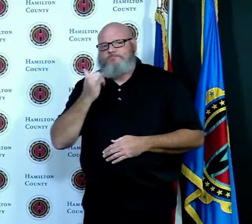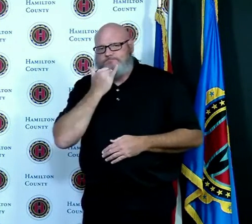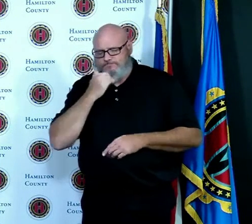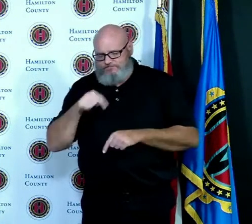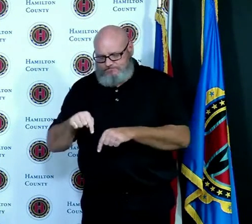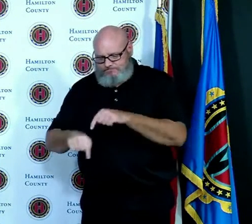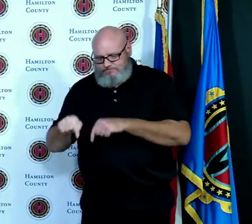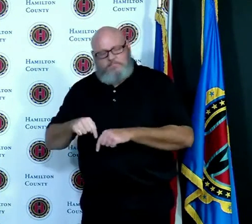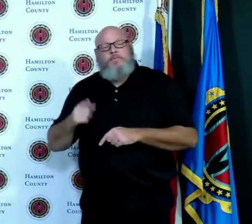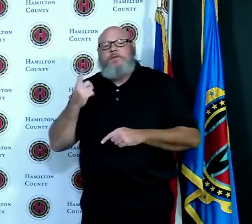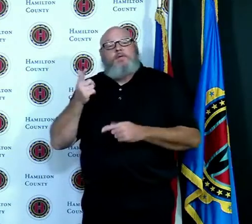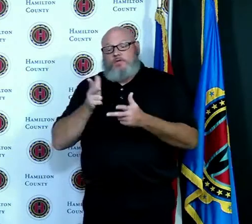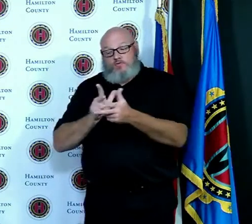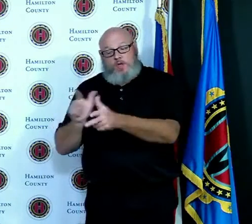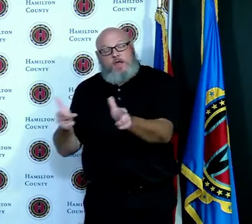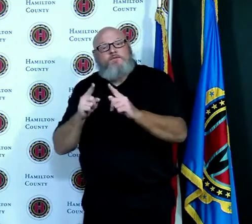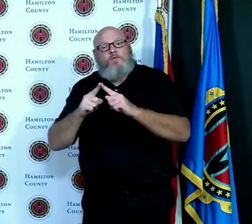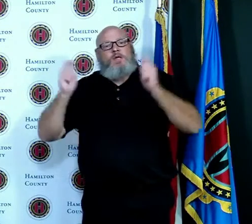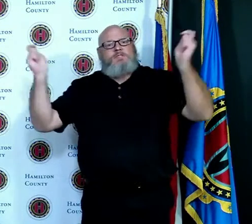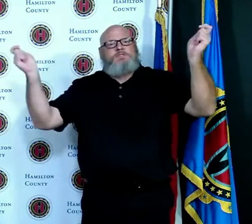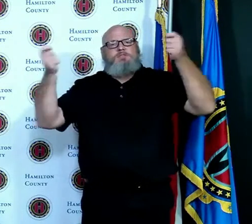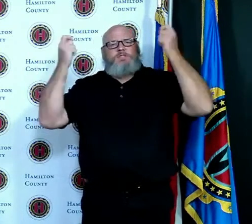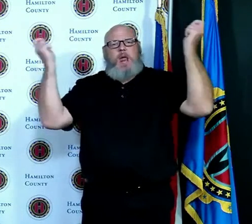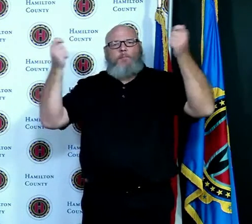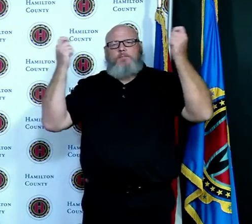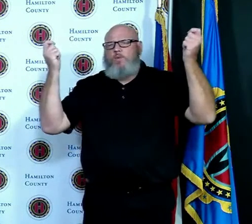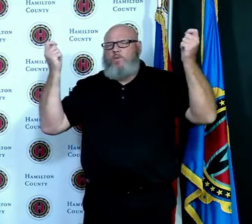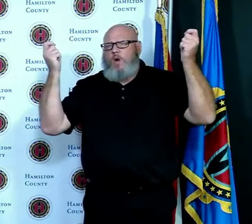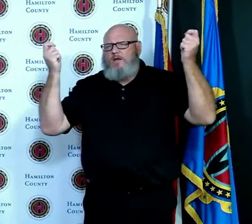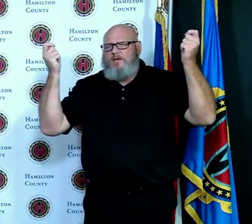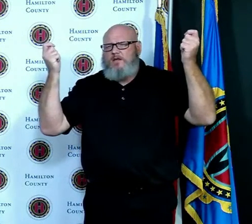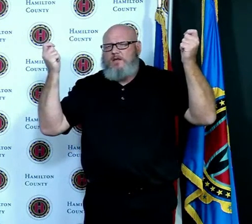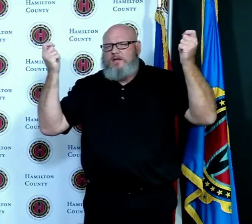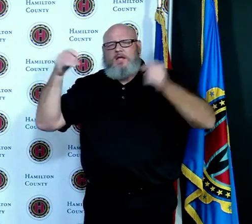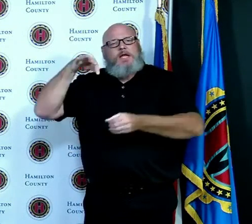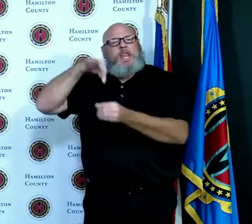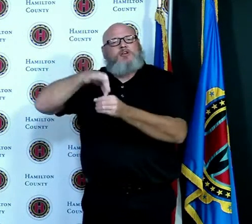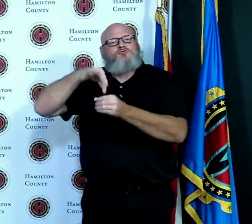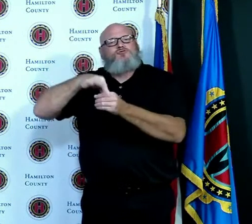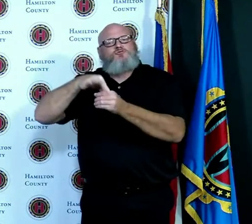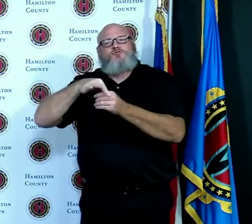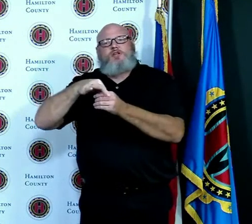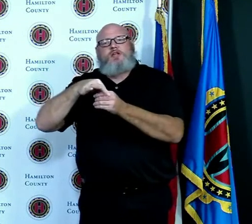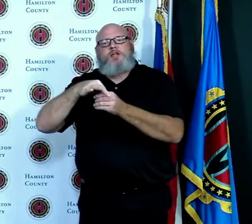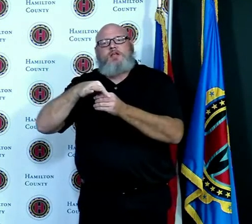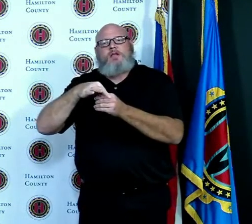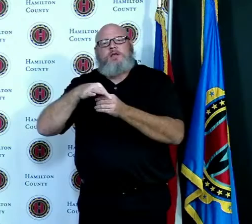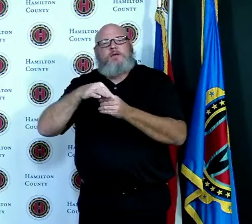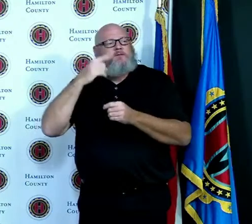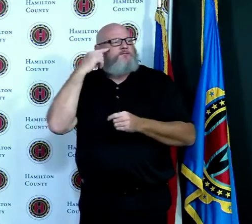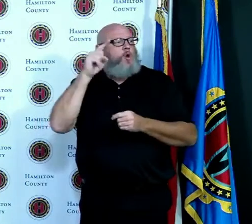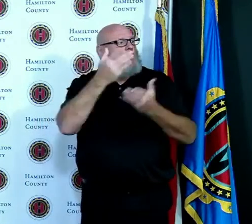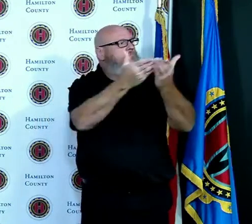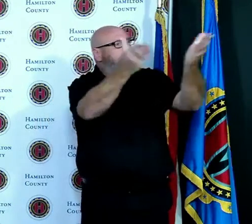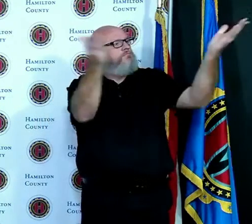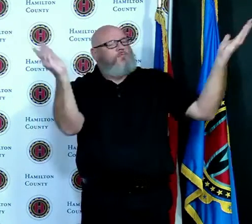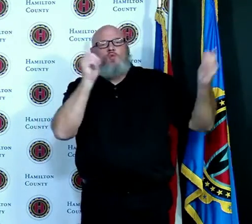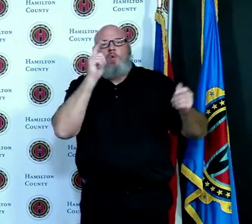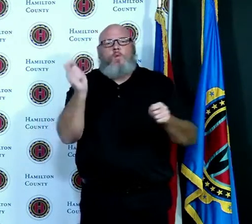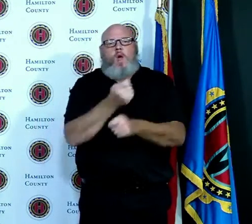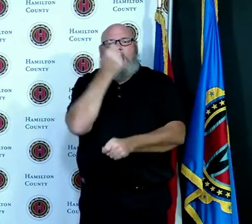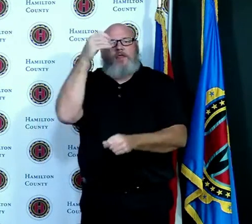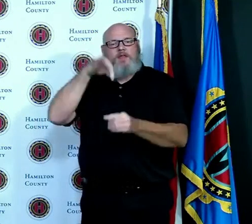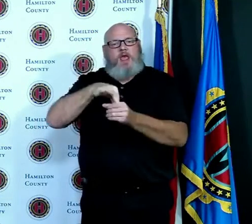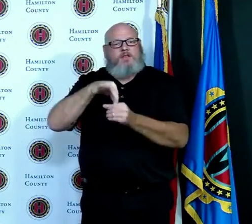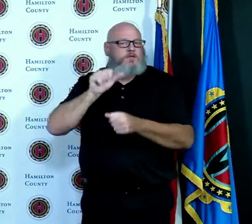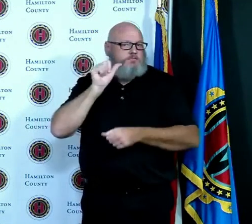opportunity to voice their opinions in our community. So that's what I've got. Didn't prepare long remarks for today.